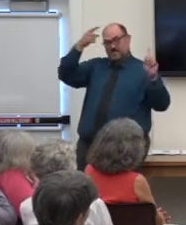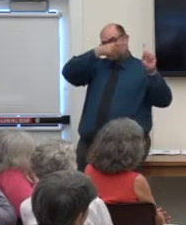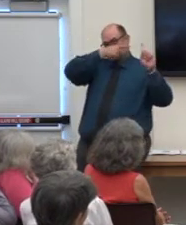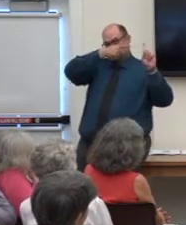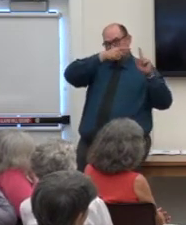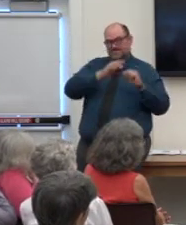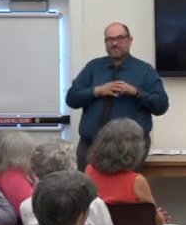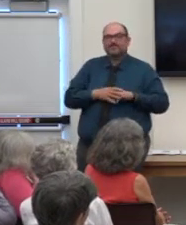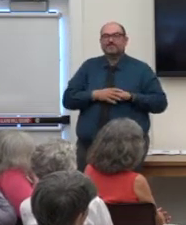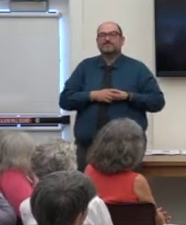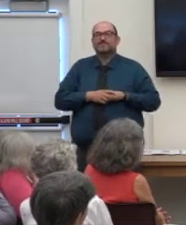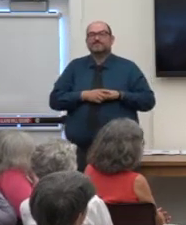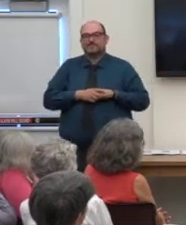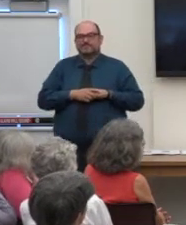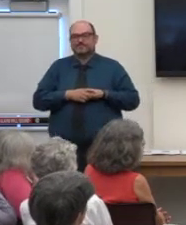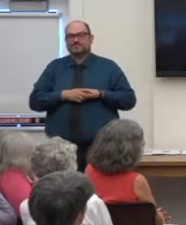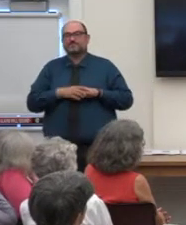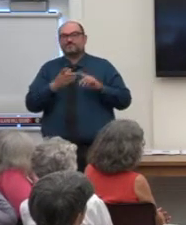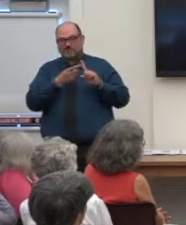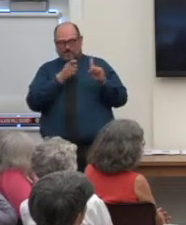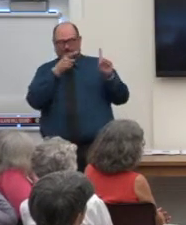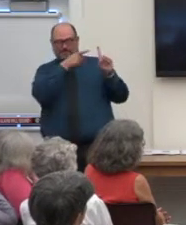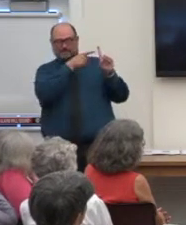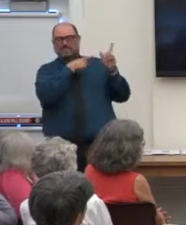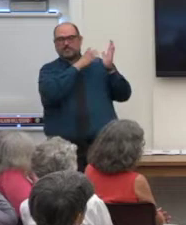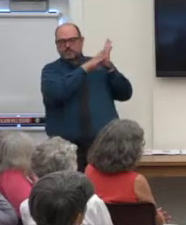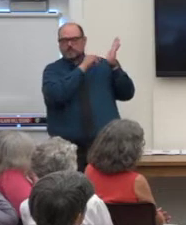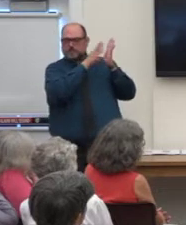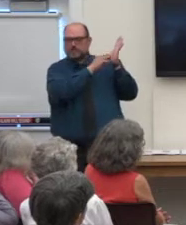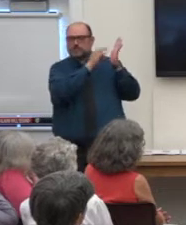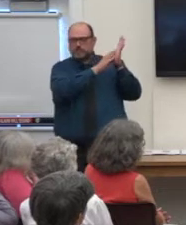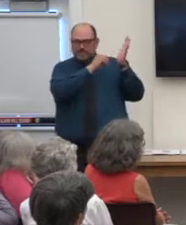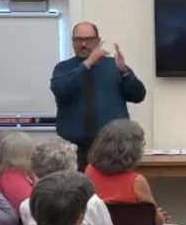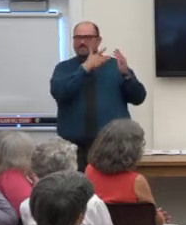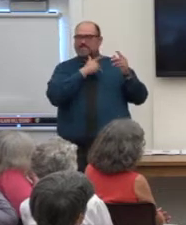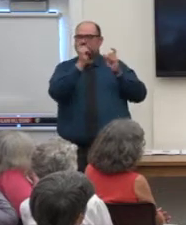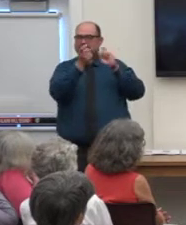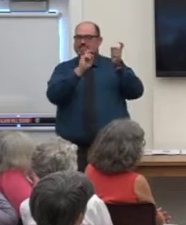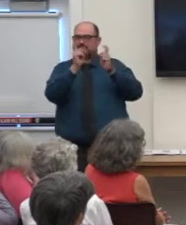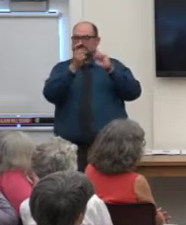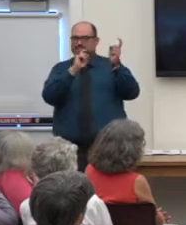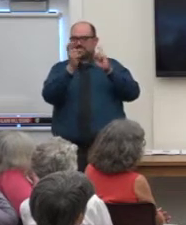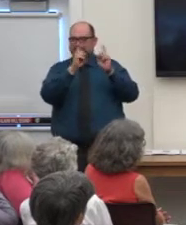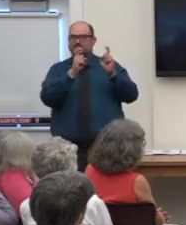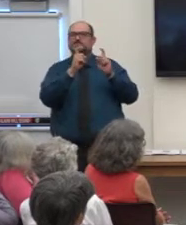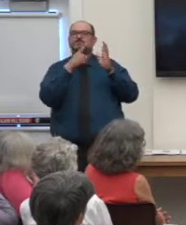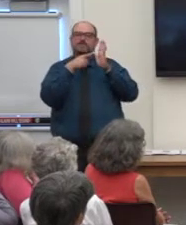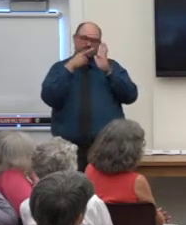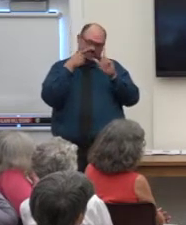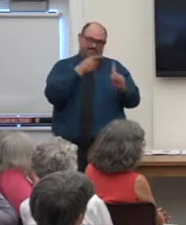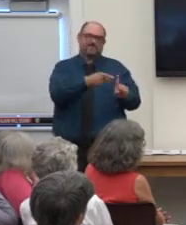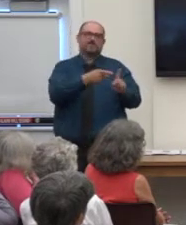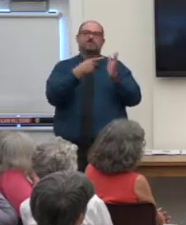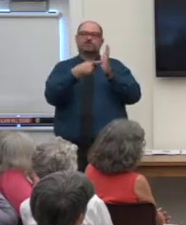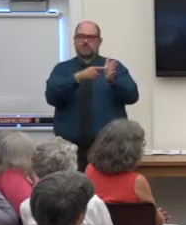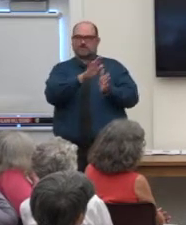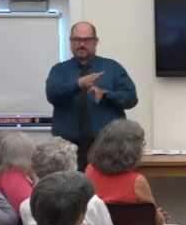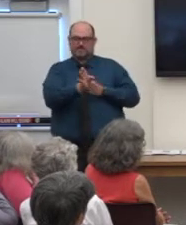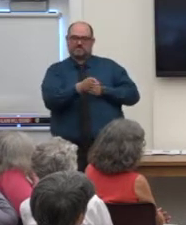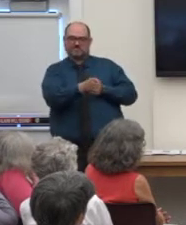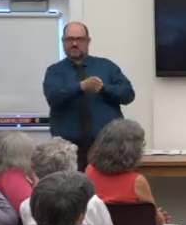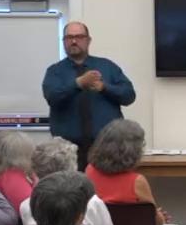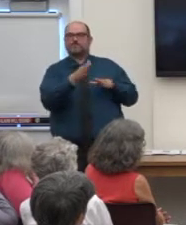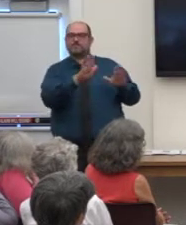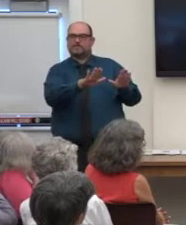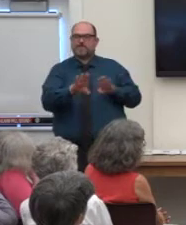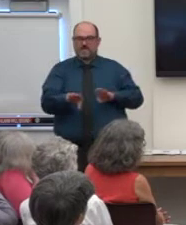signs from, used these handshakes very very specifically to show the behavior of the fish in the water. So I'm just going to show you